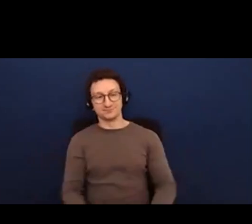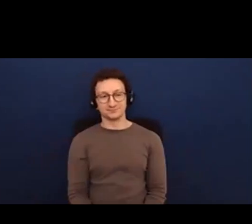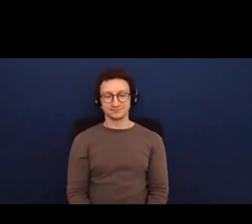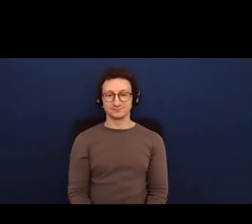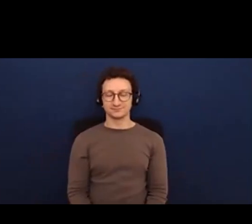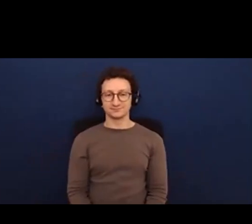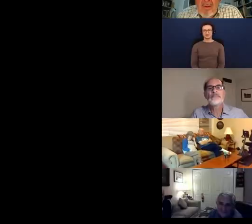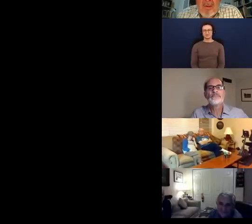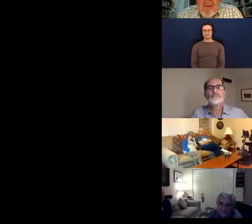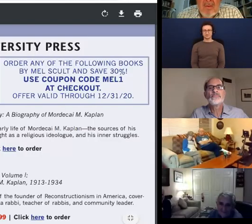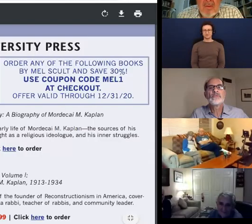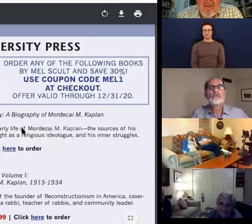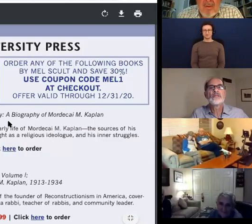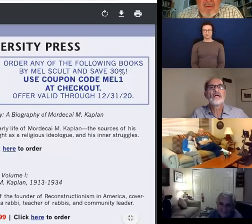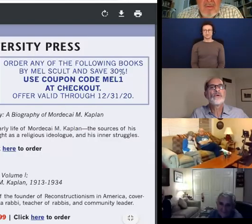that.